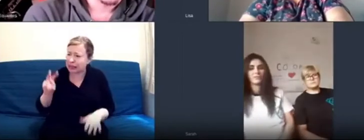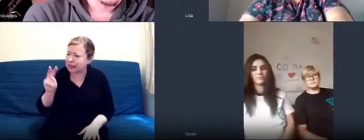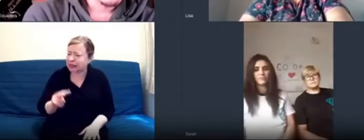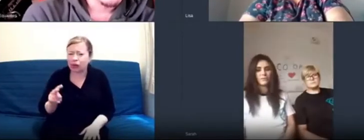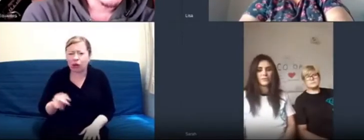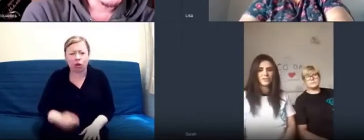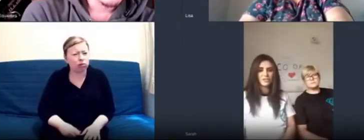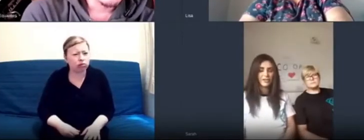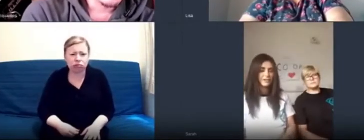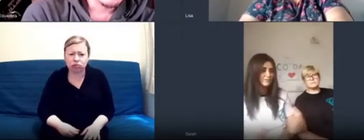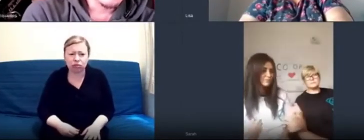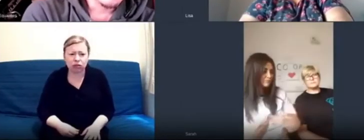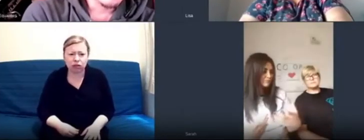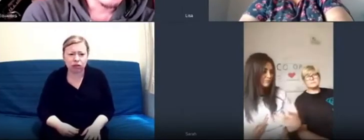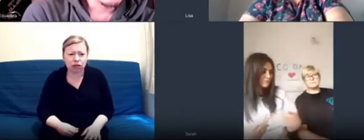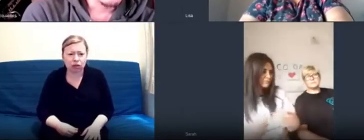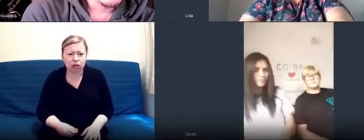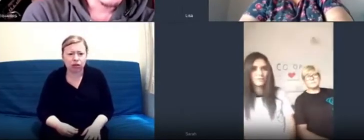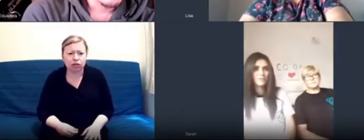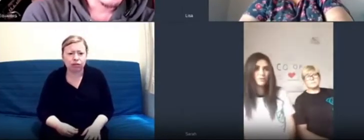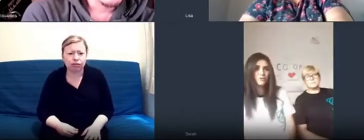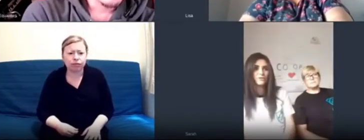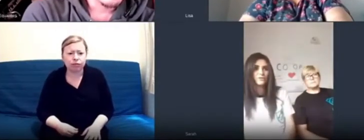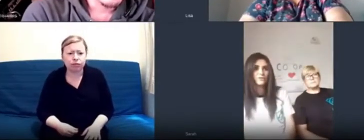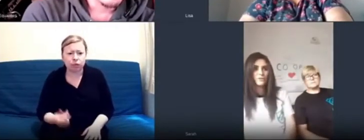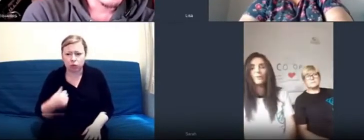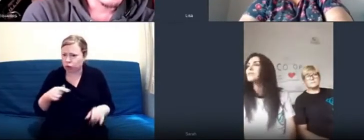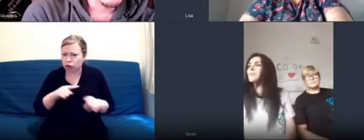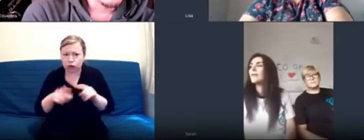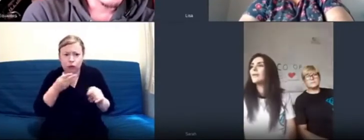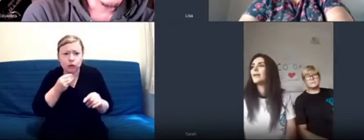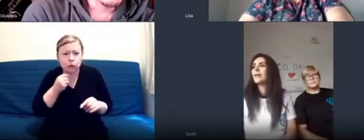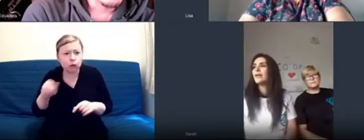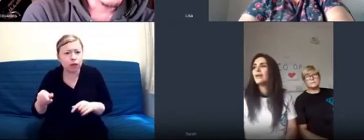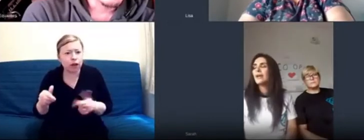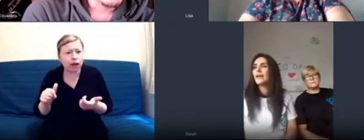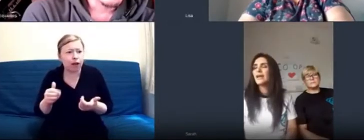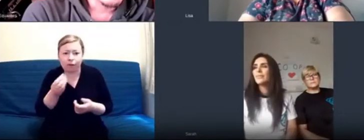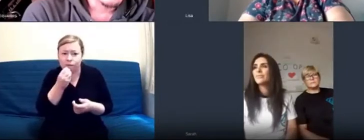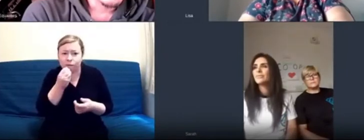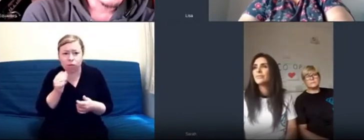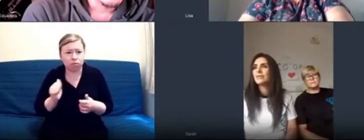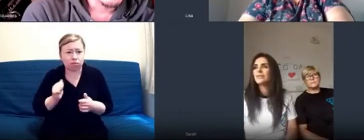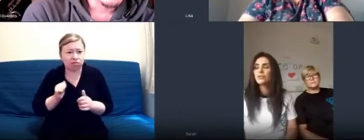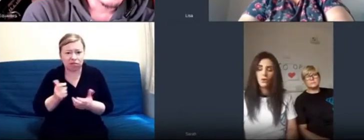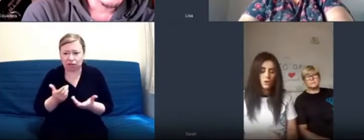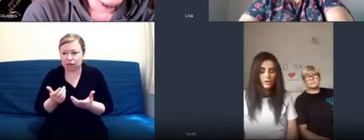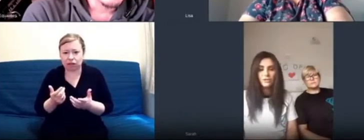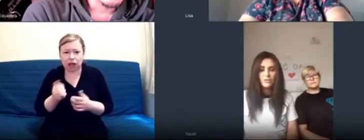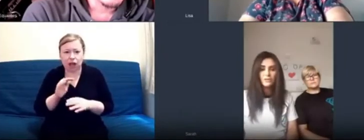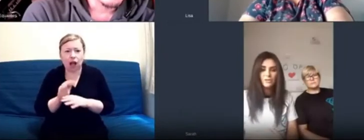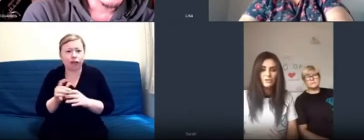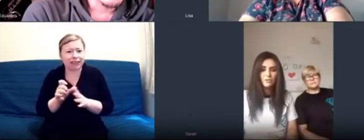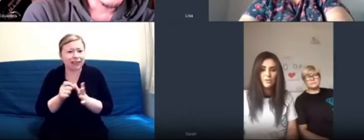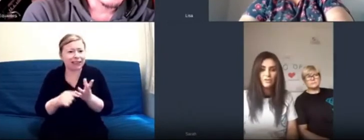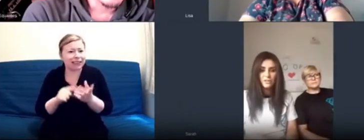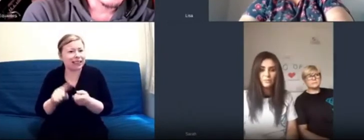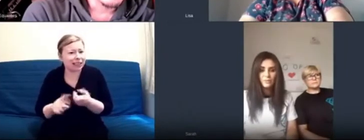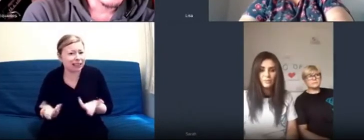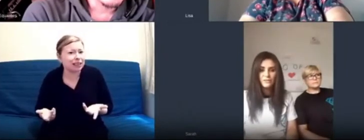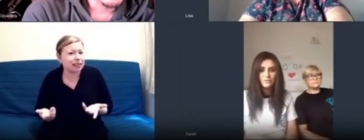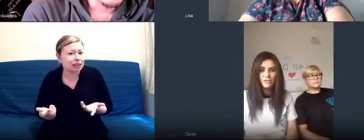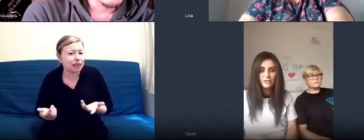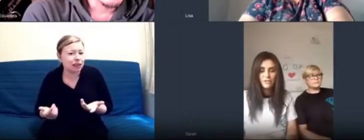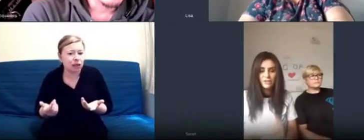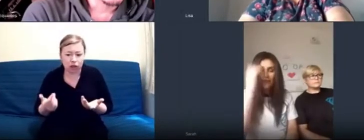encounter, and we would literally try and be as resourceful as possible. So all our cooked meals are cooked